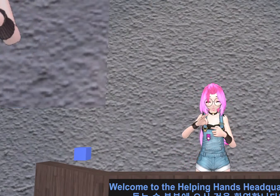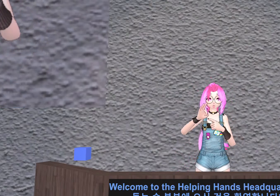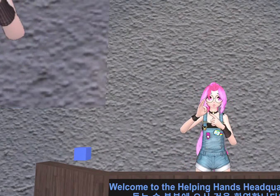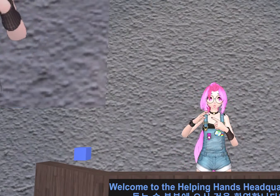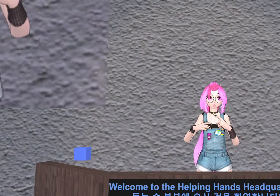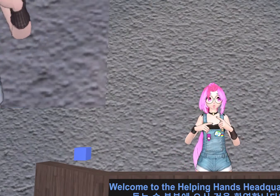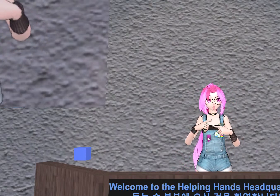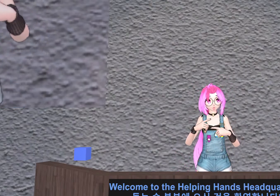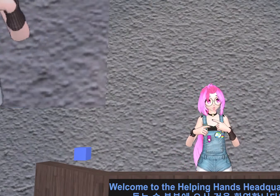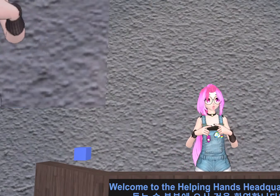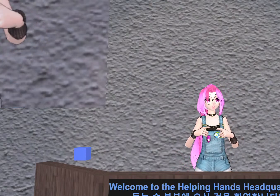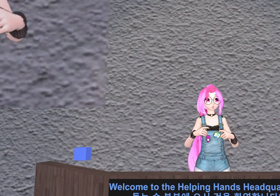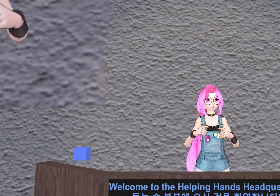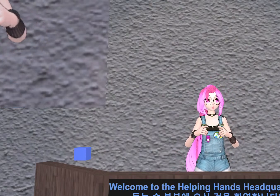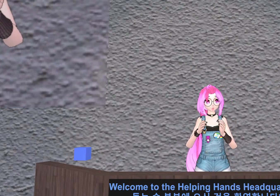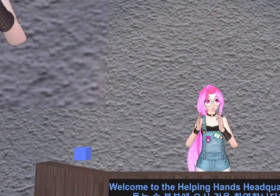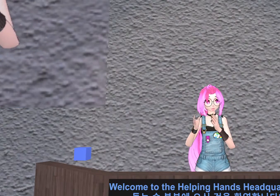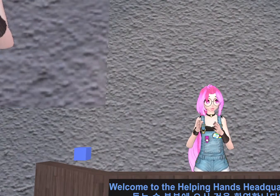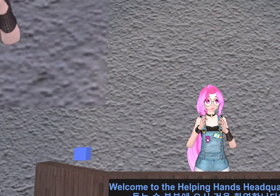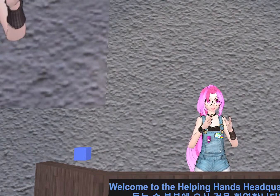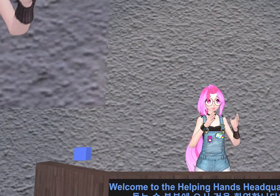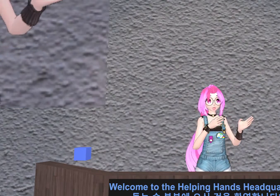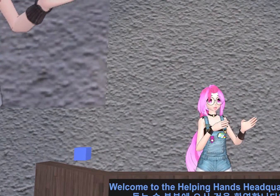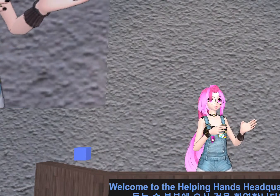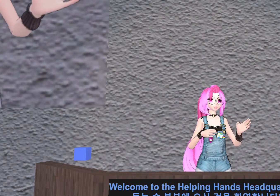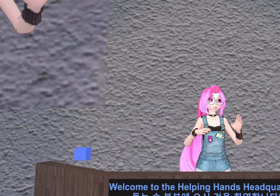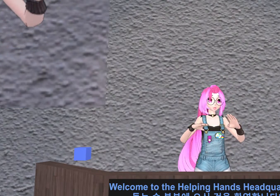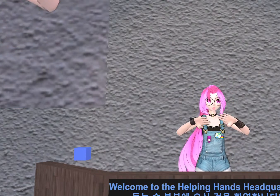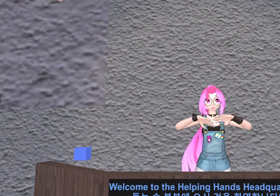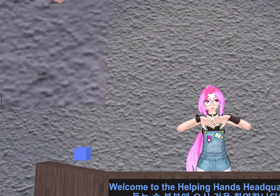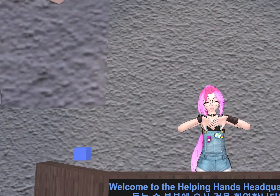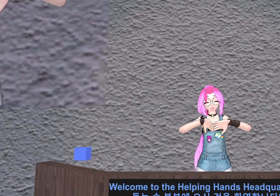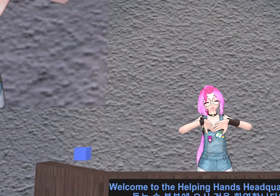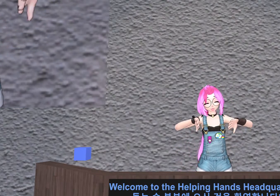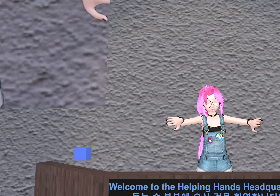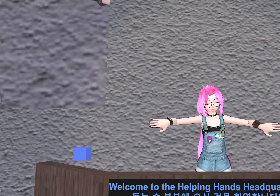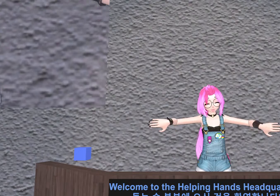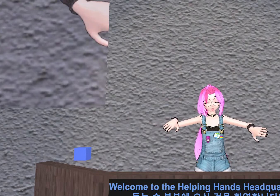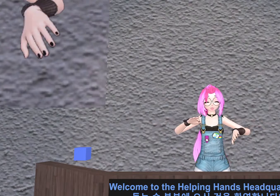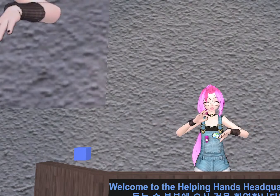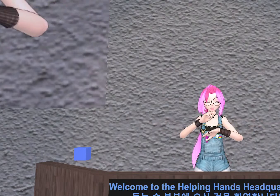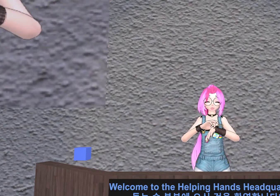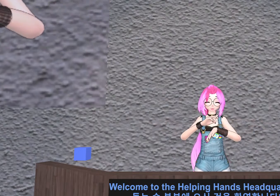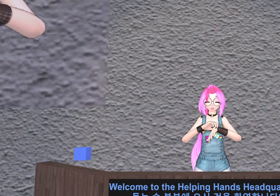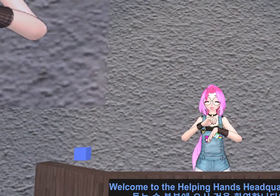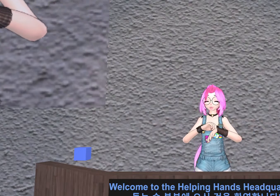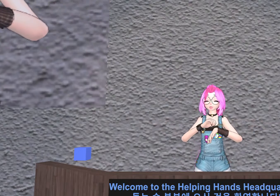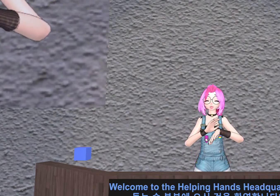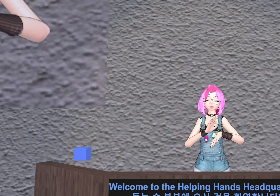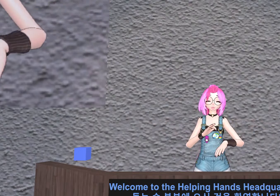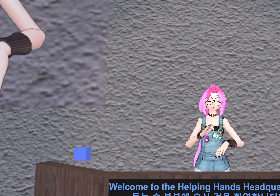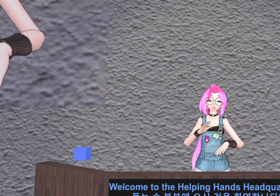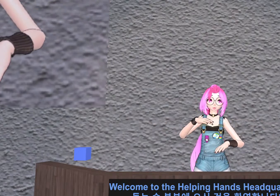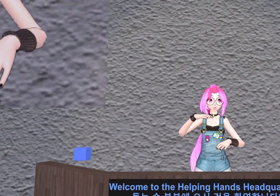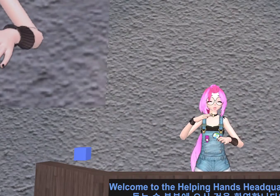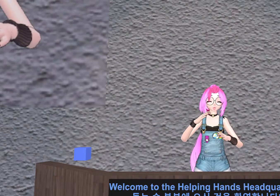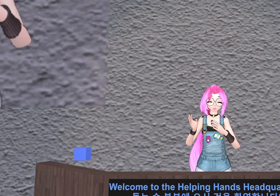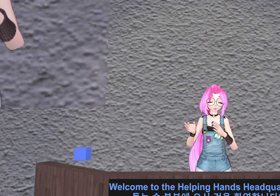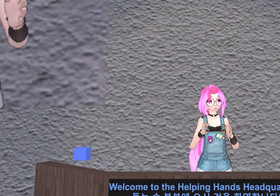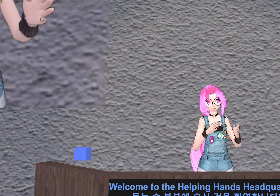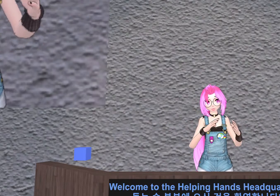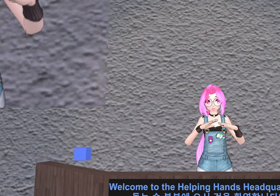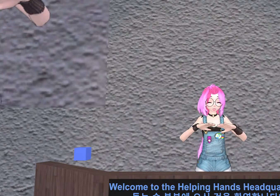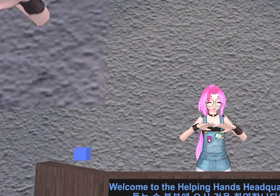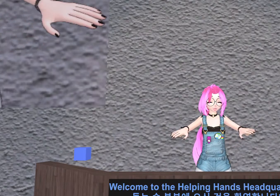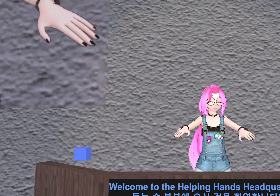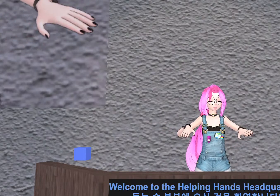ASL is actually a specific type of sign because it has a certain grammar structure that's completely separate from English.